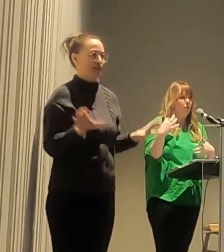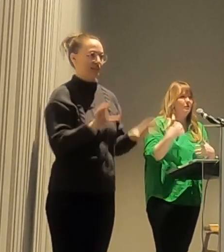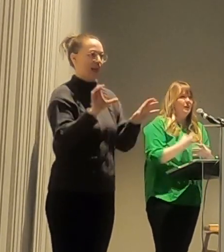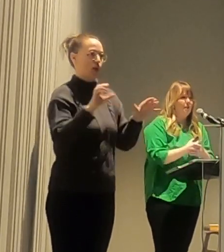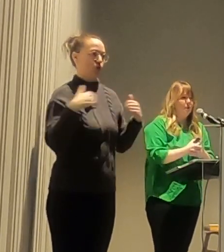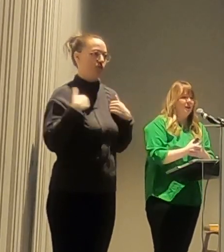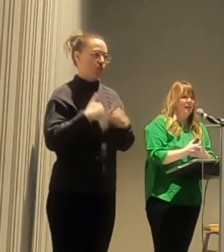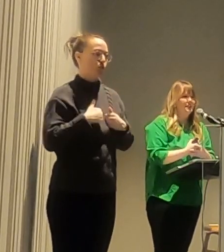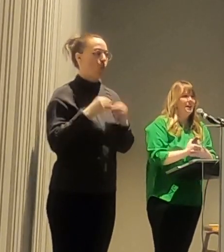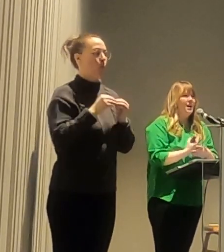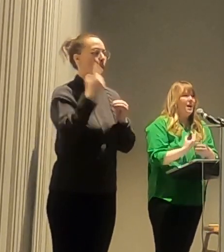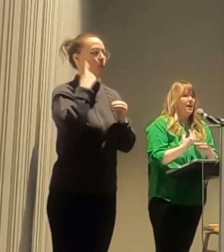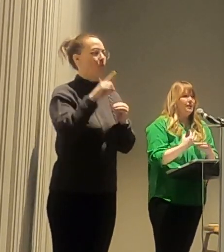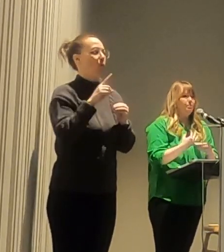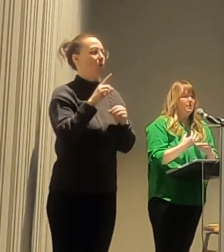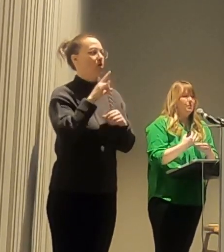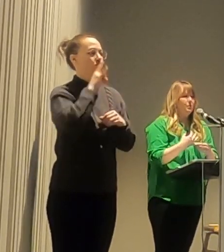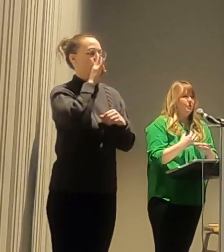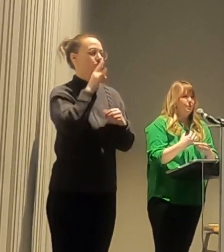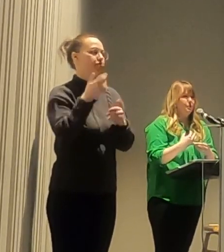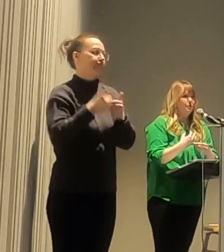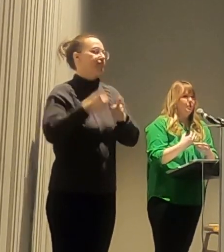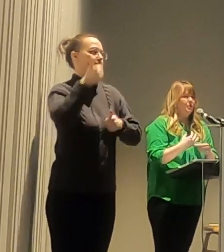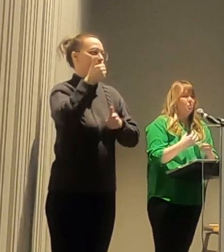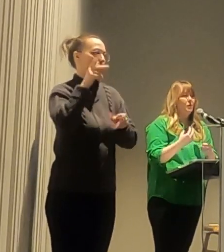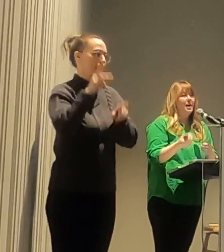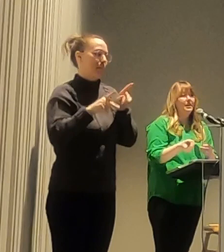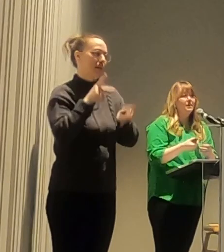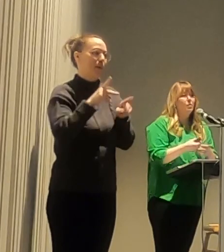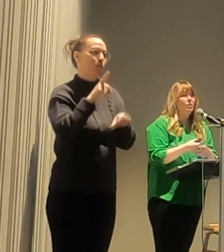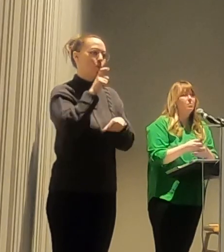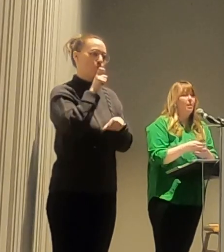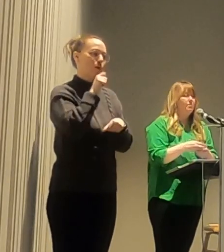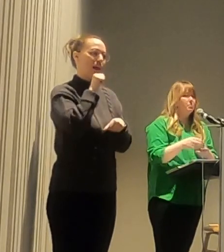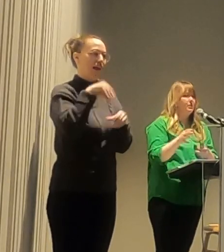would have been more for the upper class. People